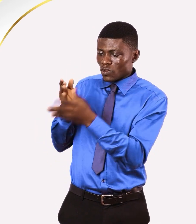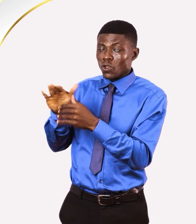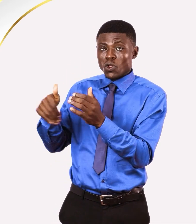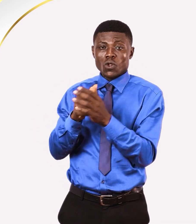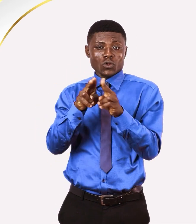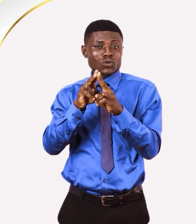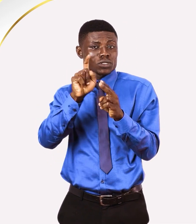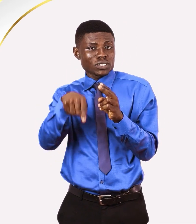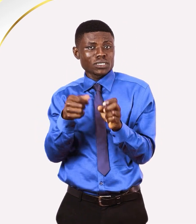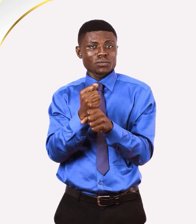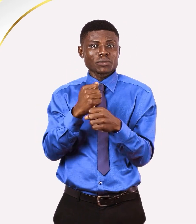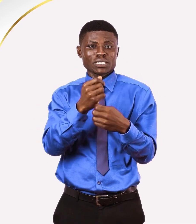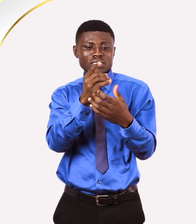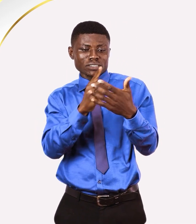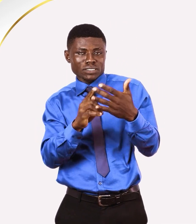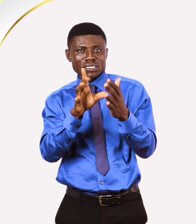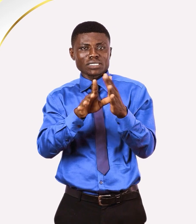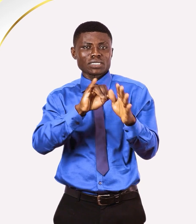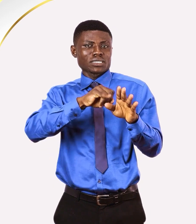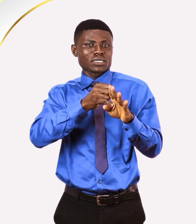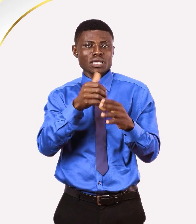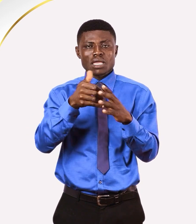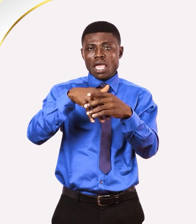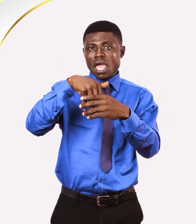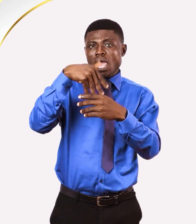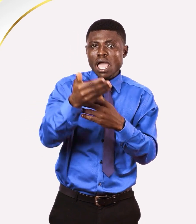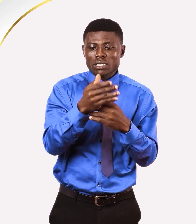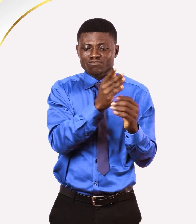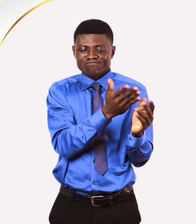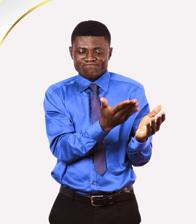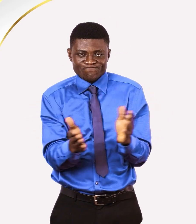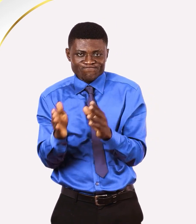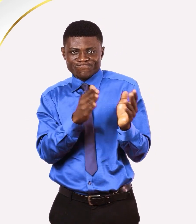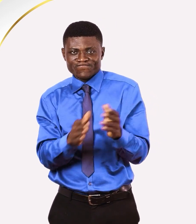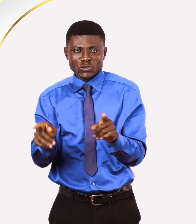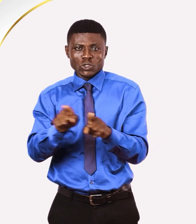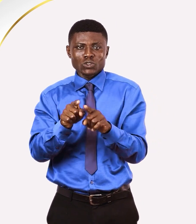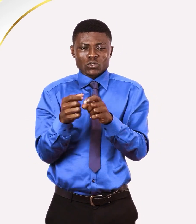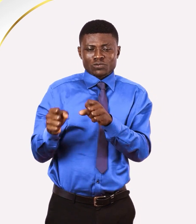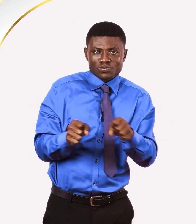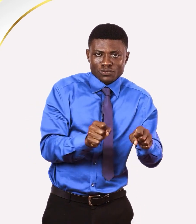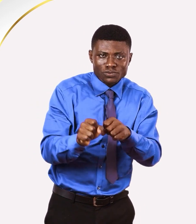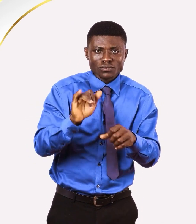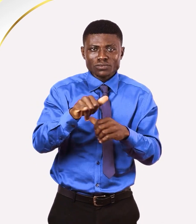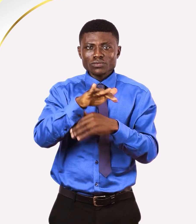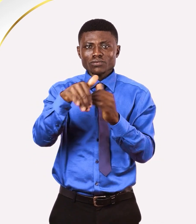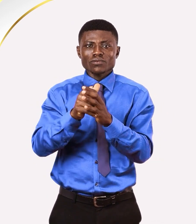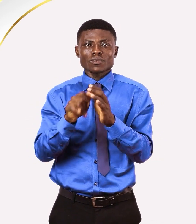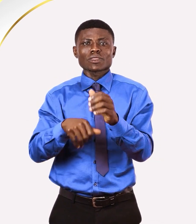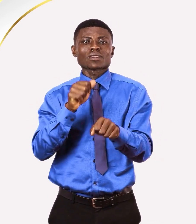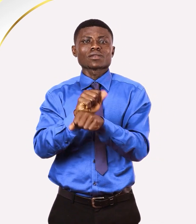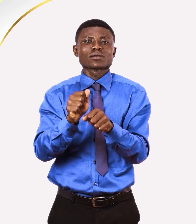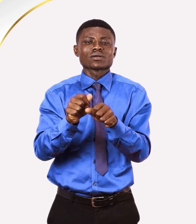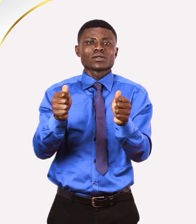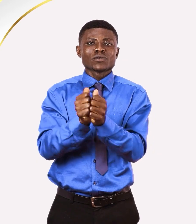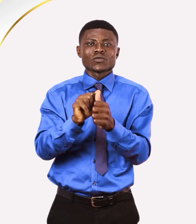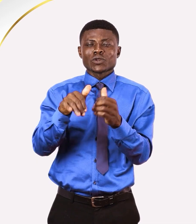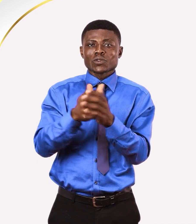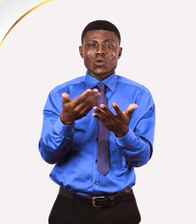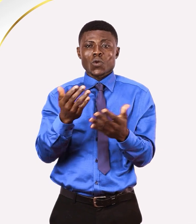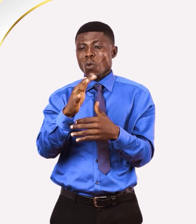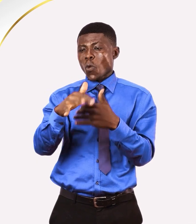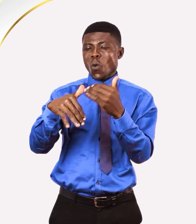unit designs and implements external affairs plans and strategies consistent with the